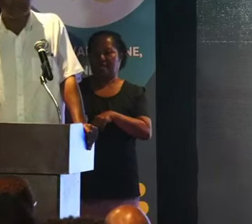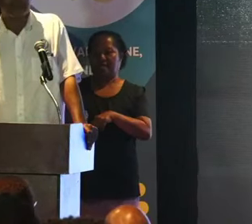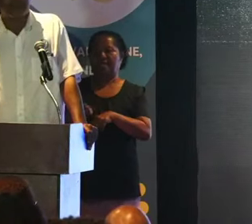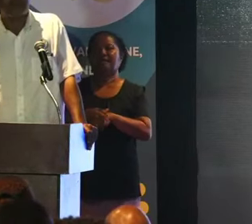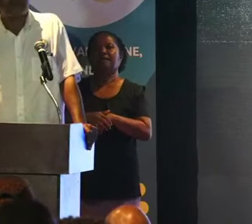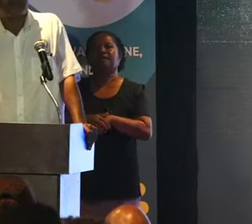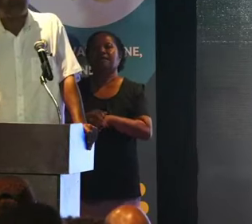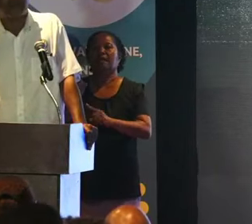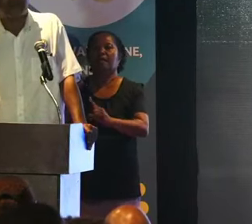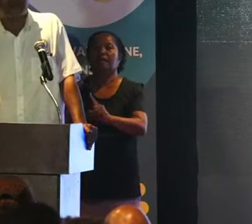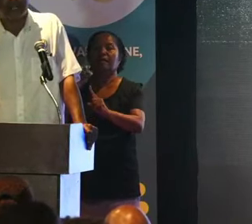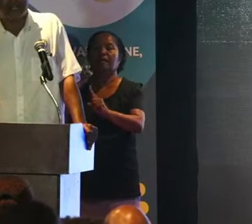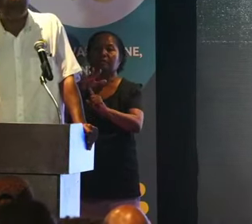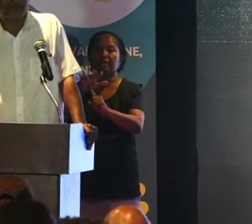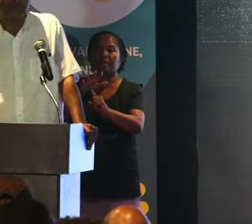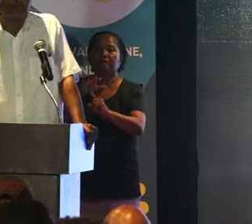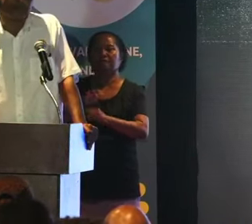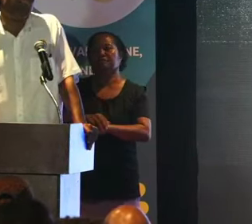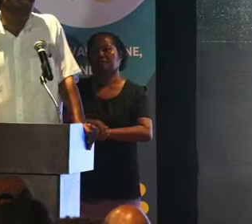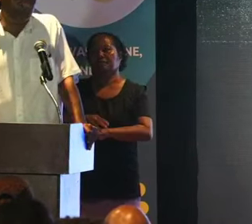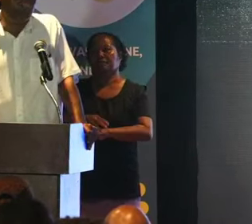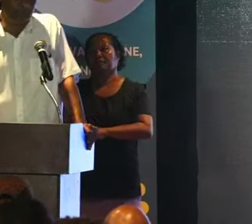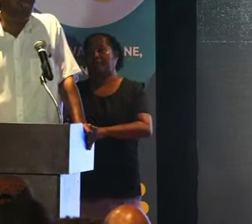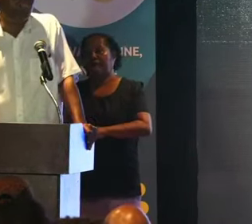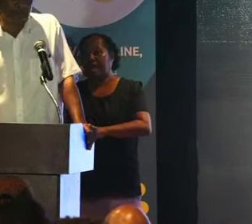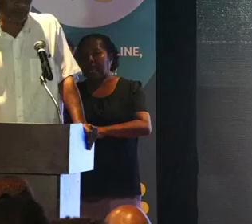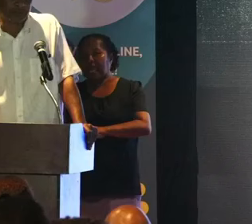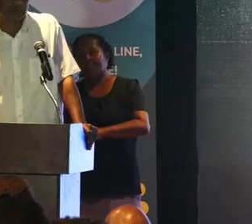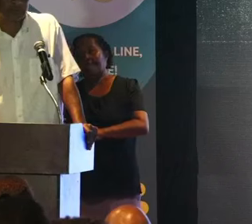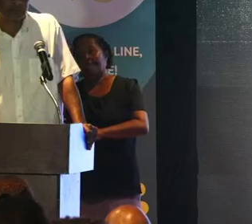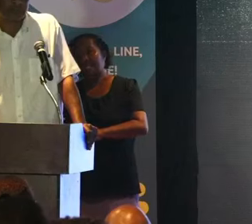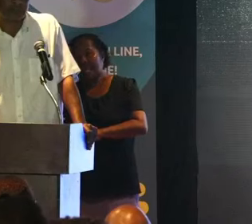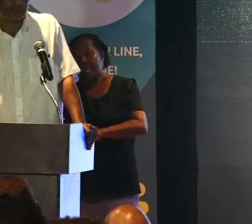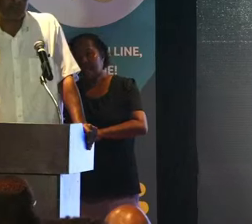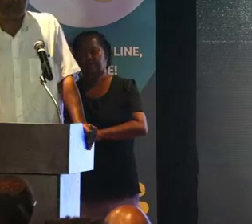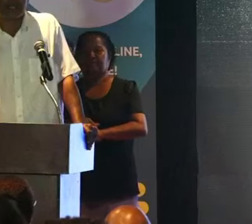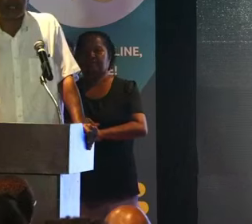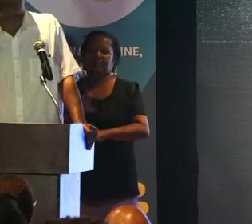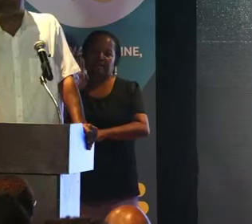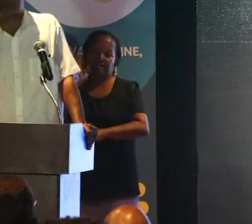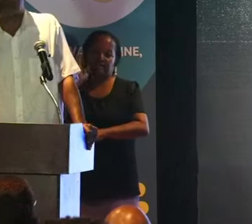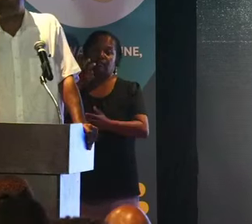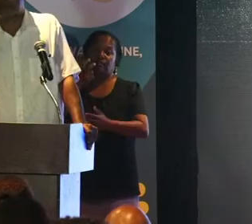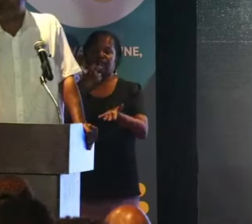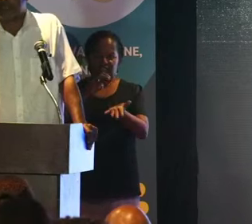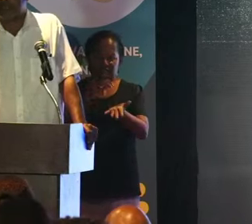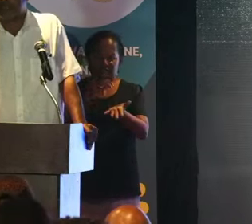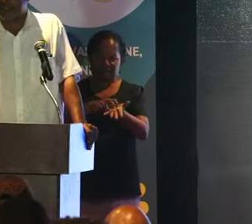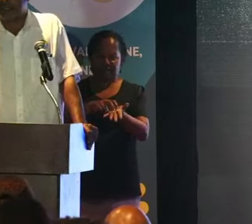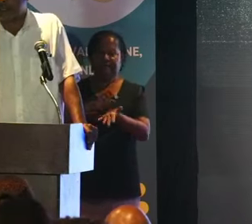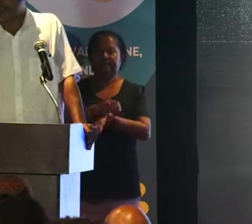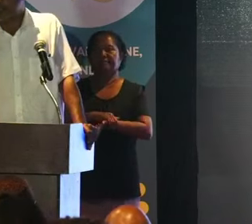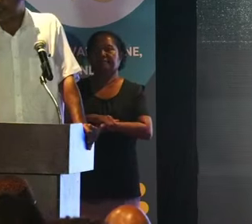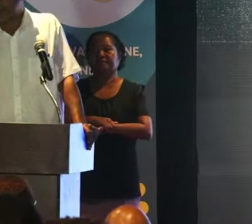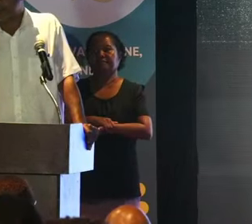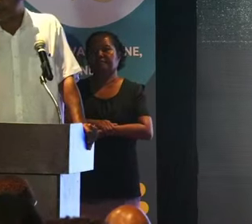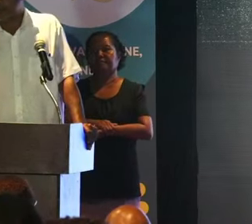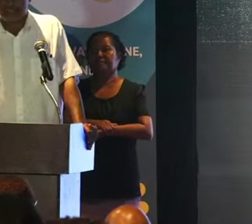It's important to search for a name before you lodge a company registration. Why?